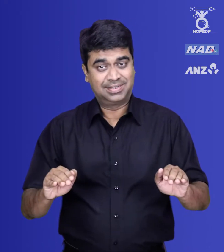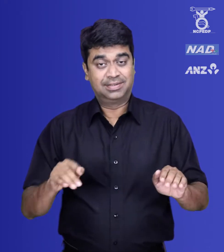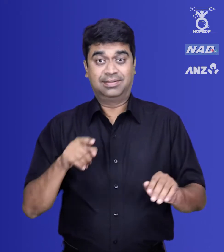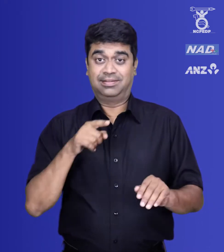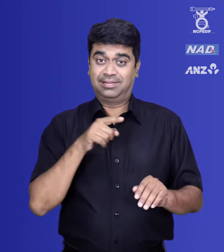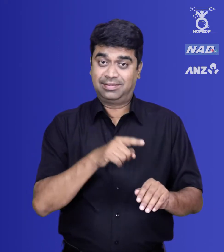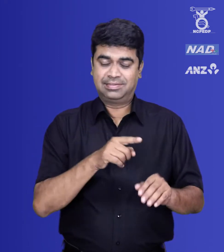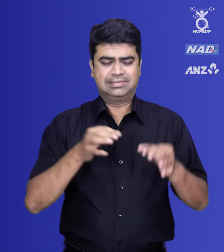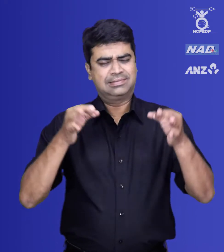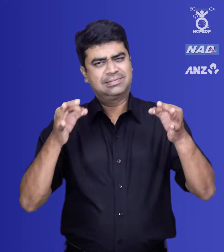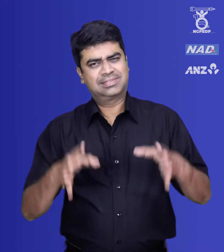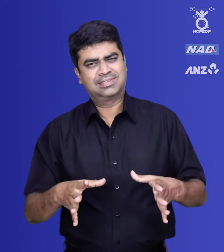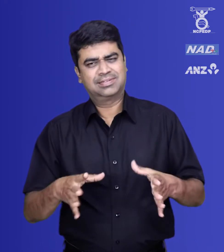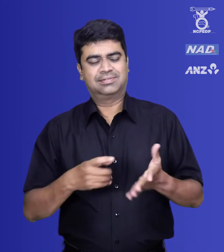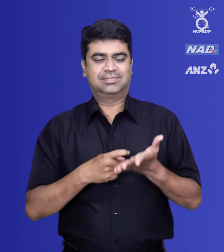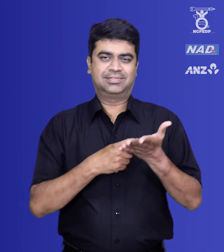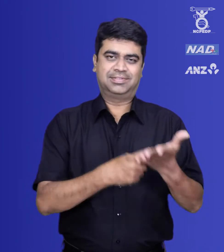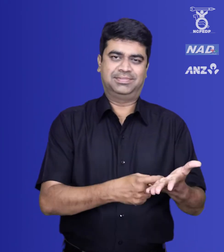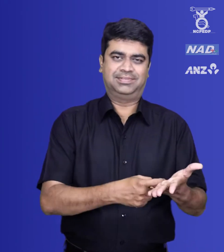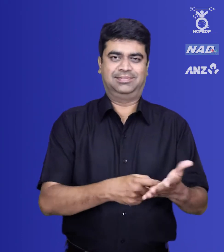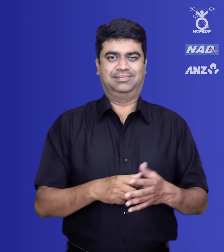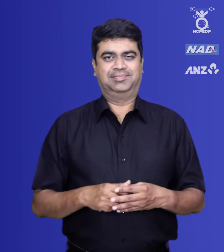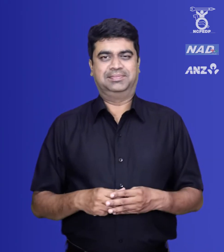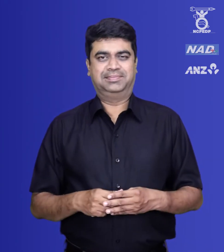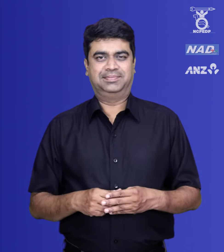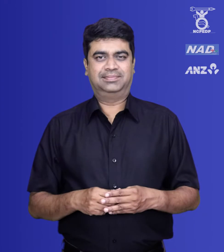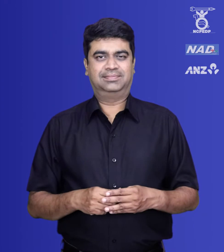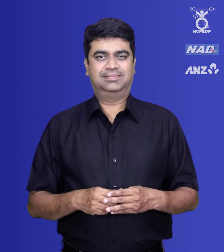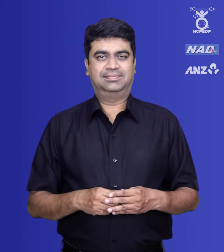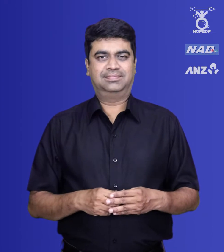life, relationships, bearing and raising children.